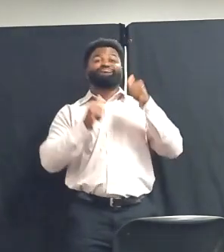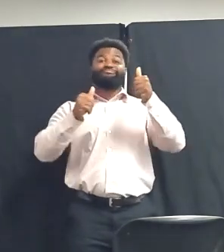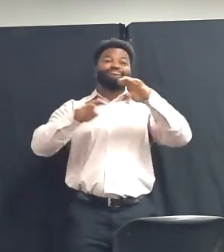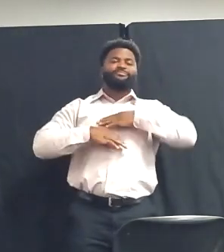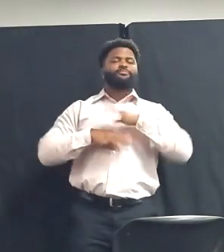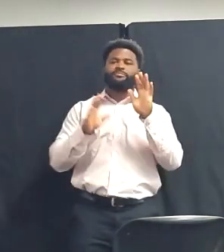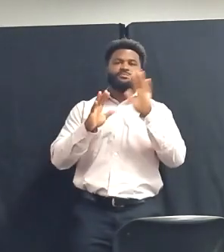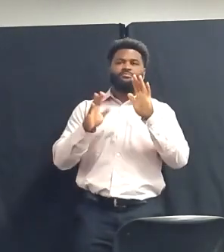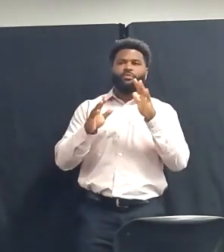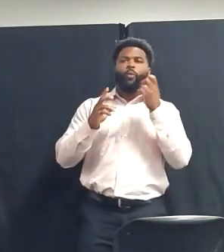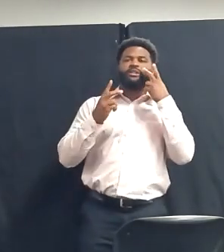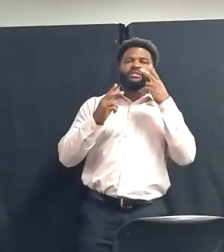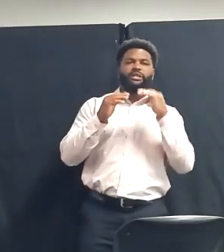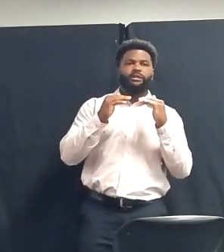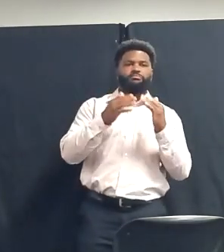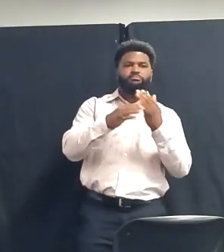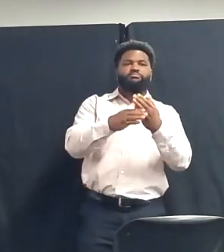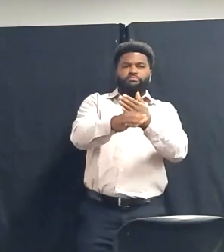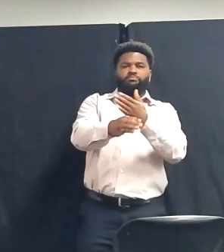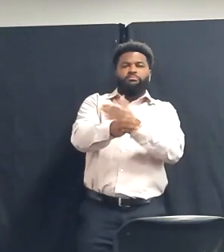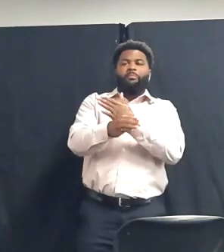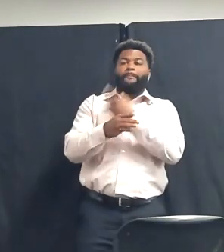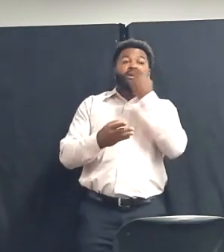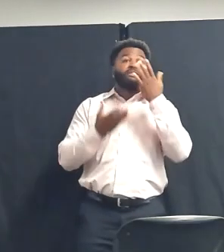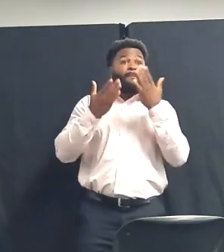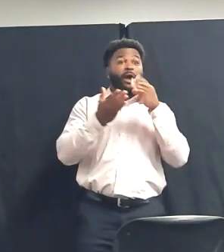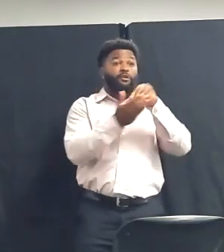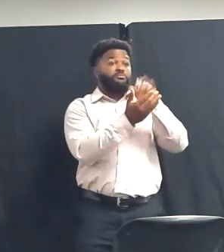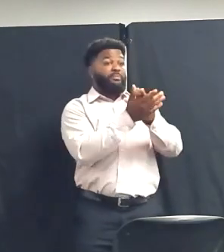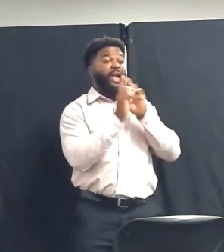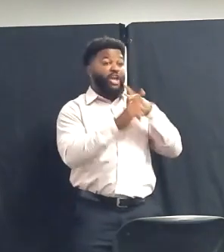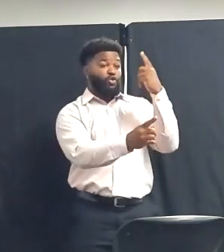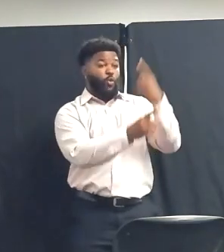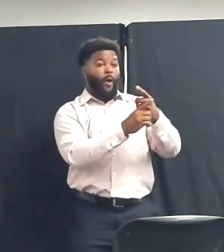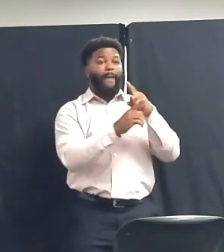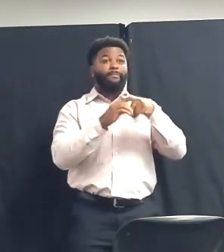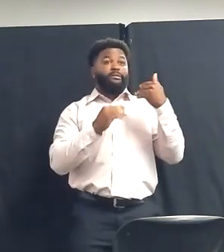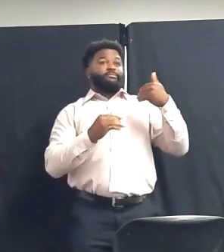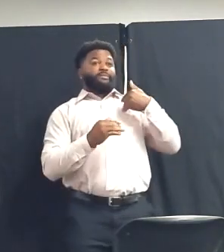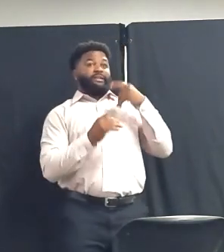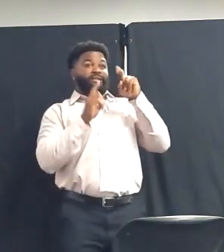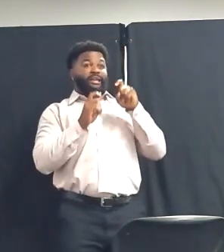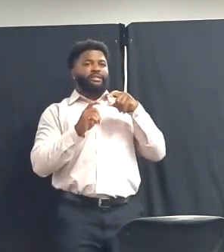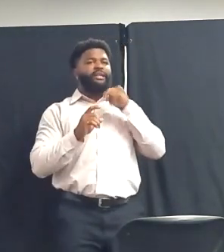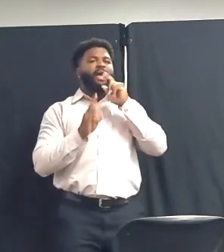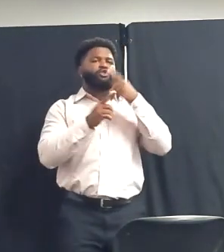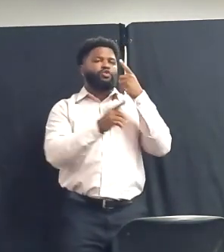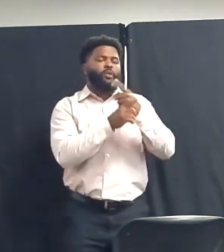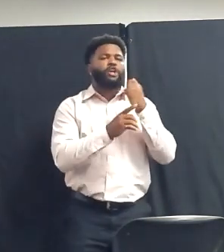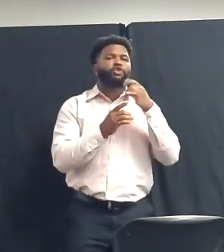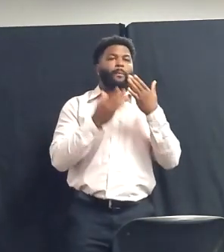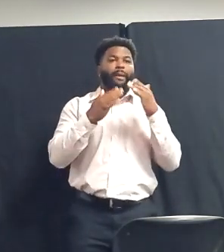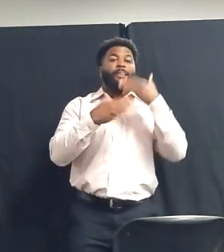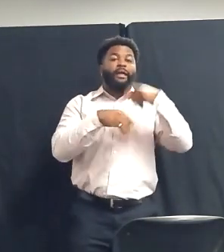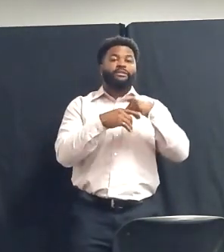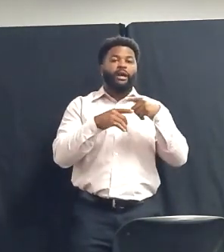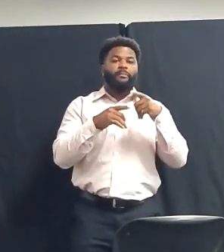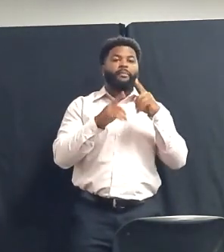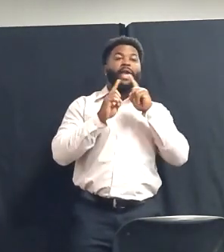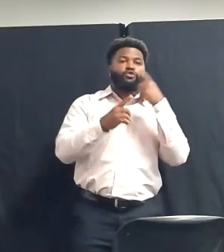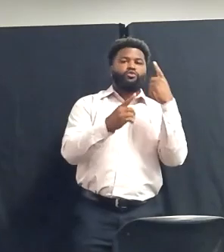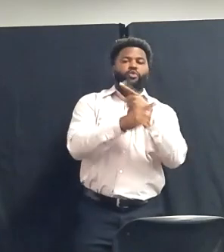because they might have just answered something correctly that they didn't answer last time, but on a guess, but the projected